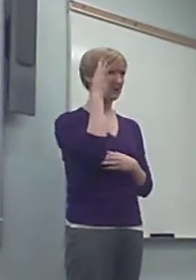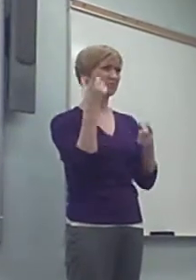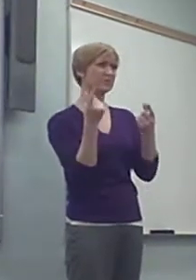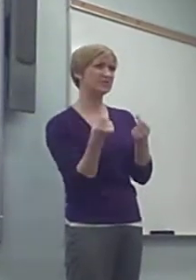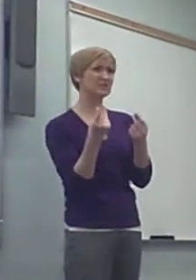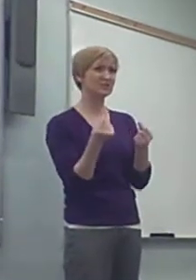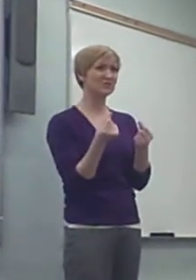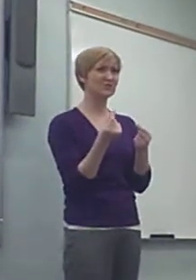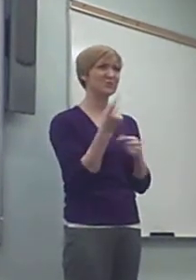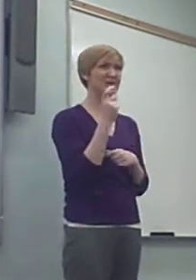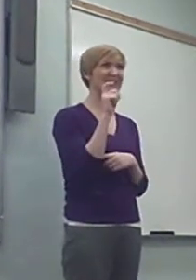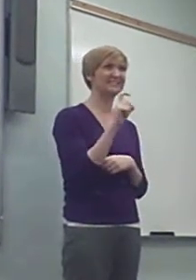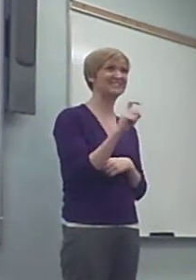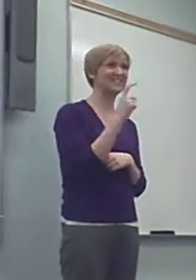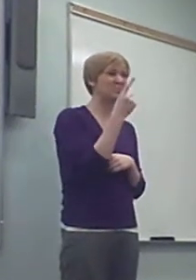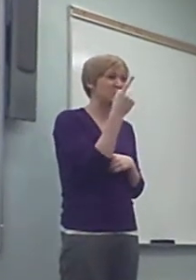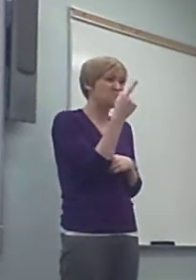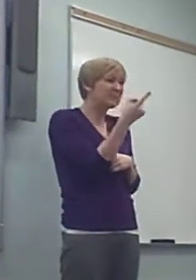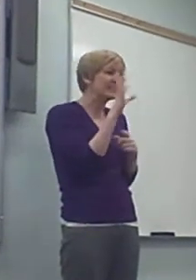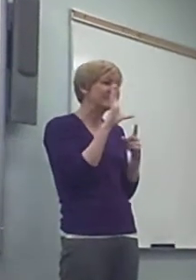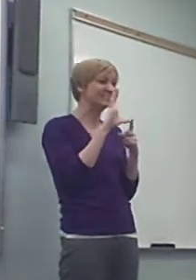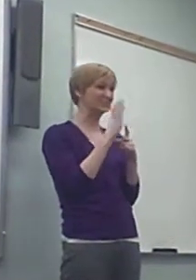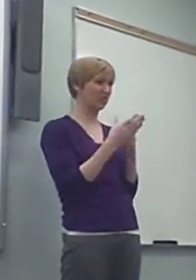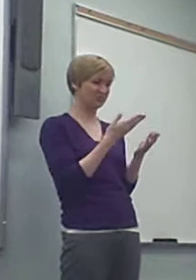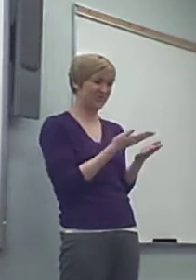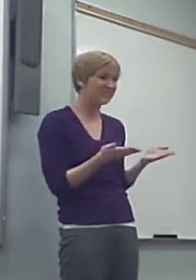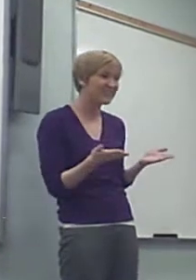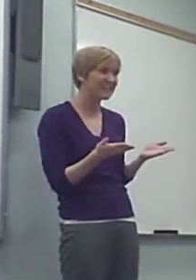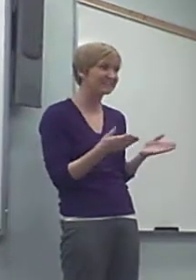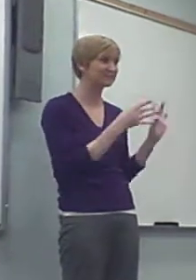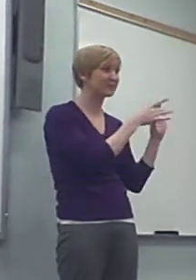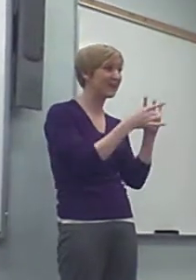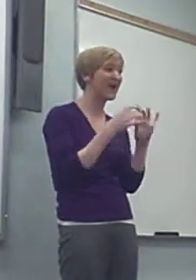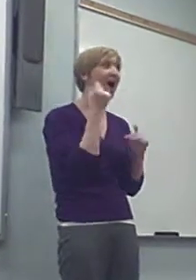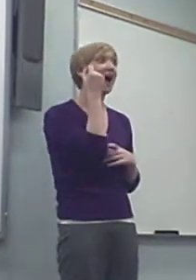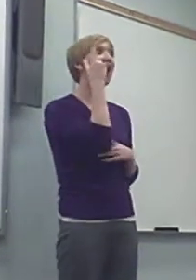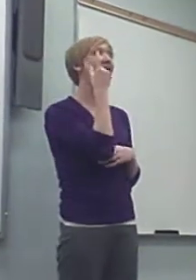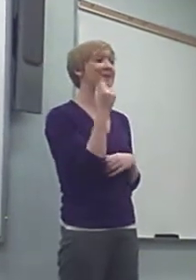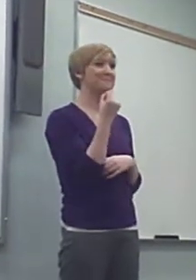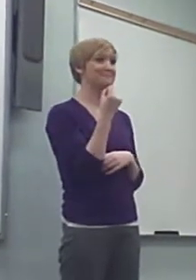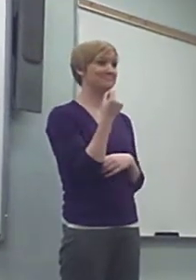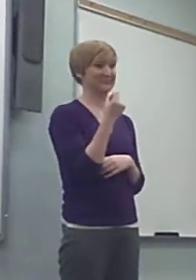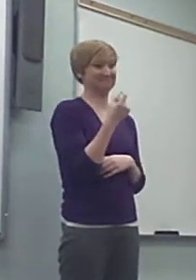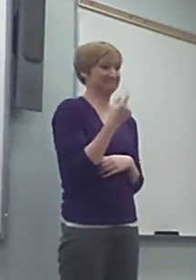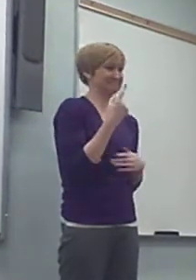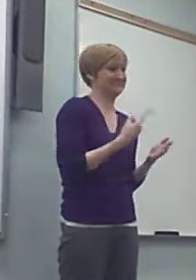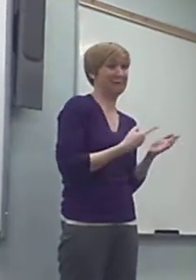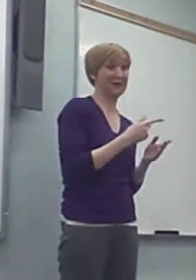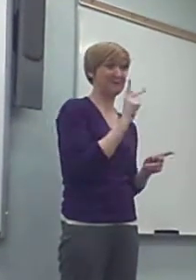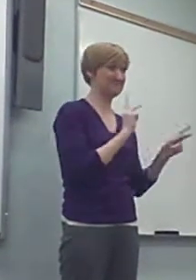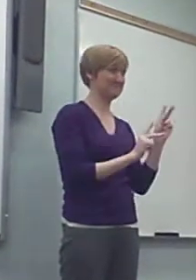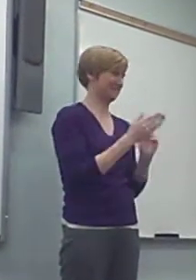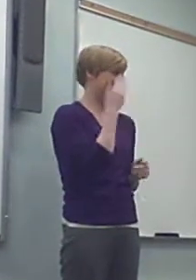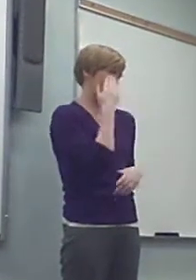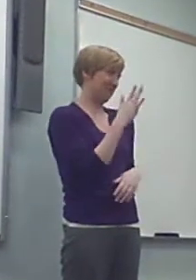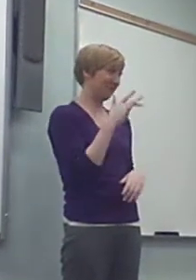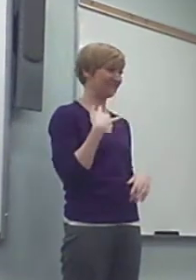little piece of cultural context to get what I need. And so then they feel bad that they don't know, because they should know. So, but there are some times where